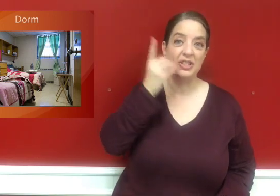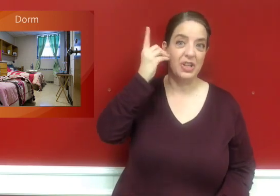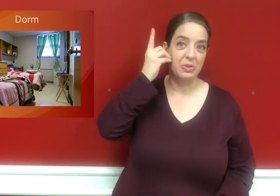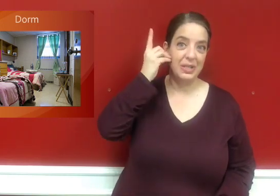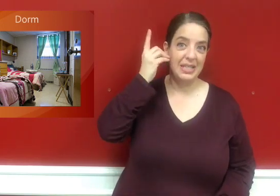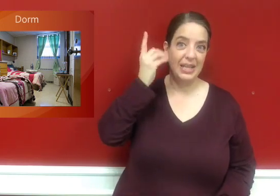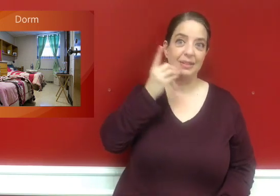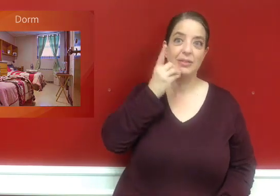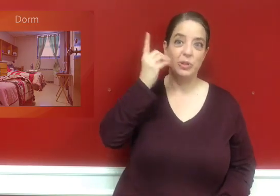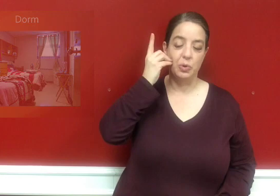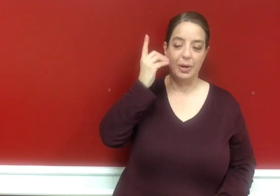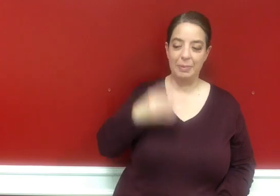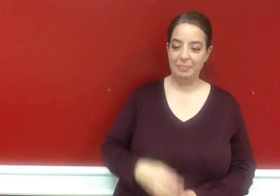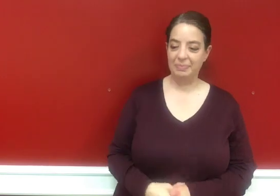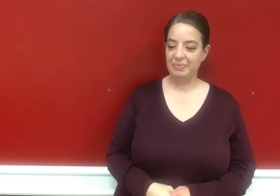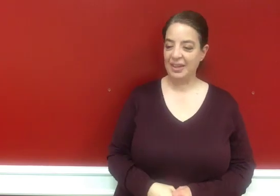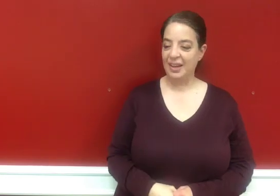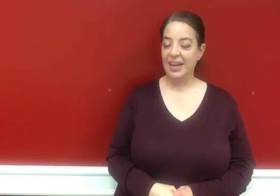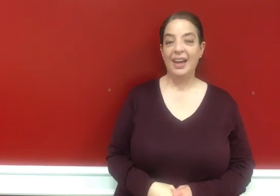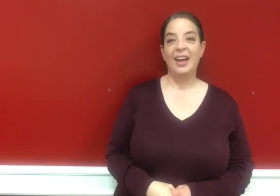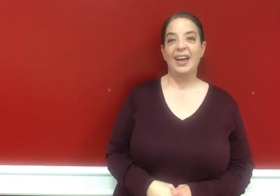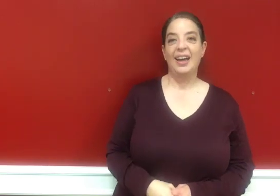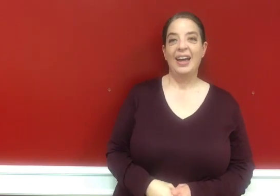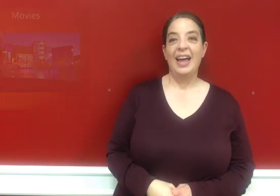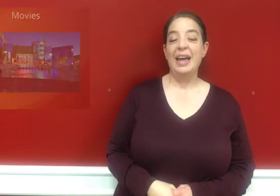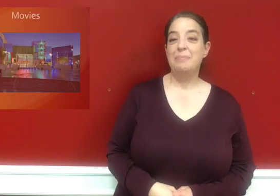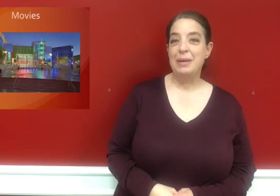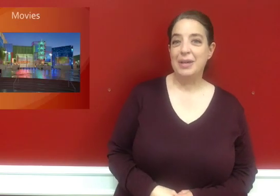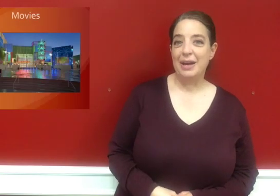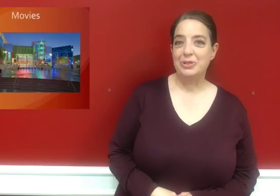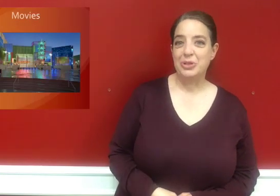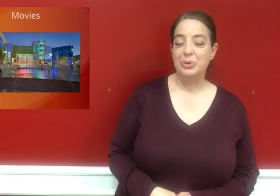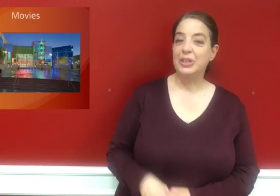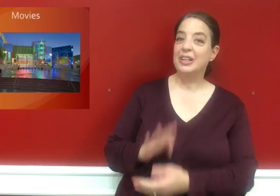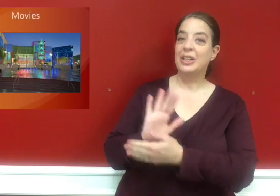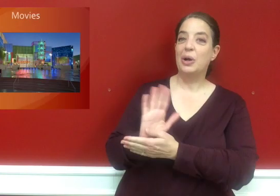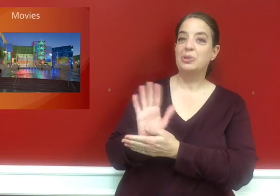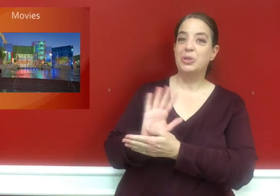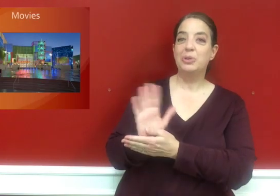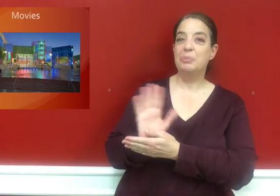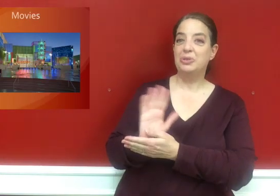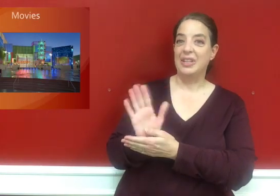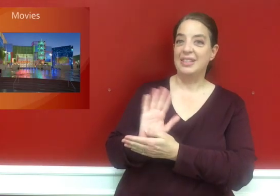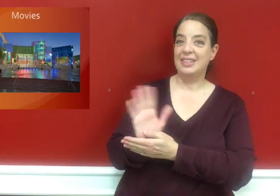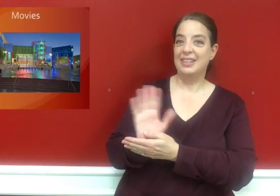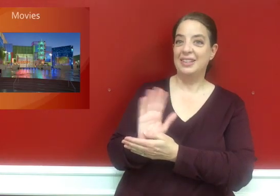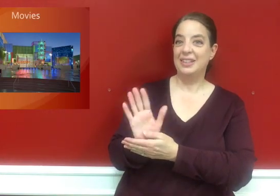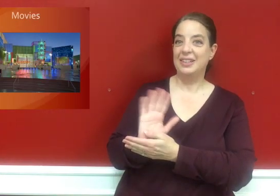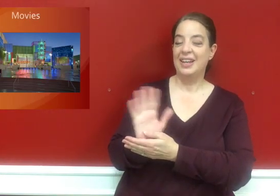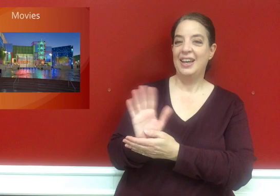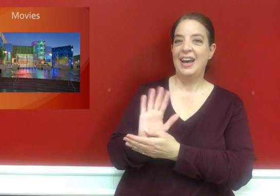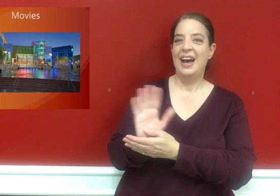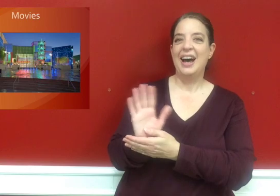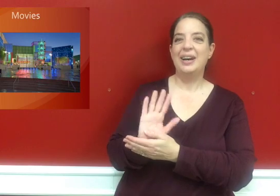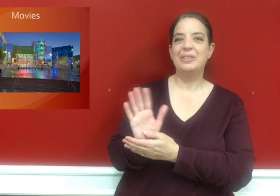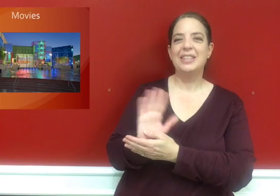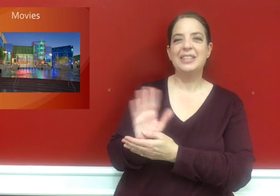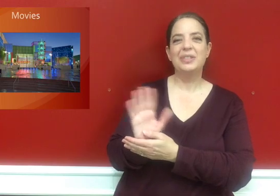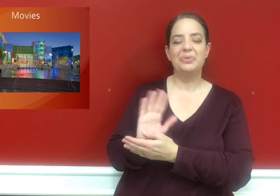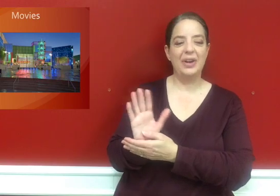starts with a D. Dorm. And maybe after school, you're going to go to the movies. This is